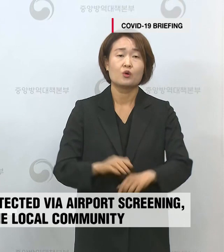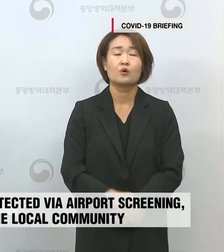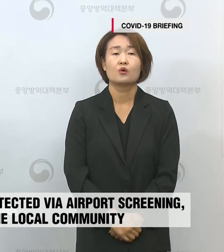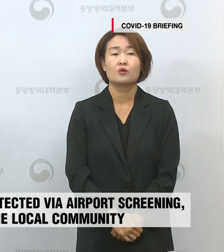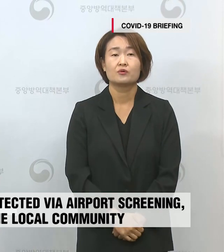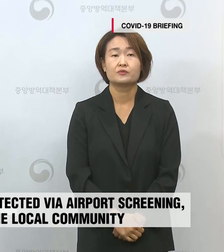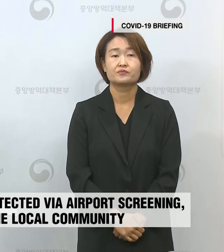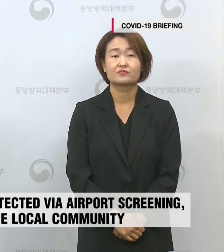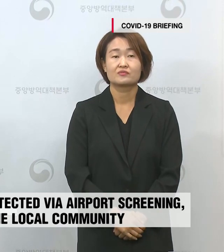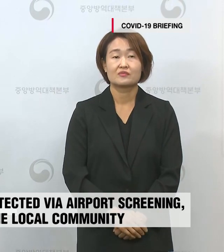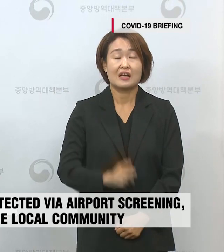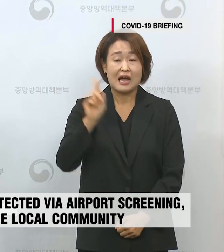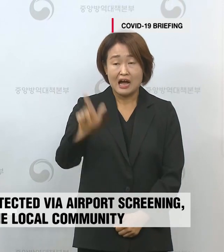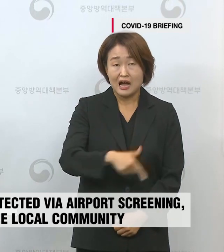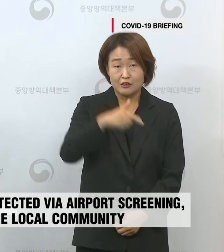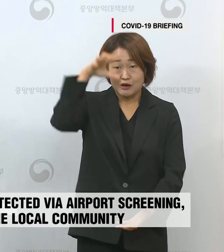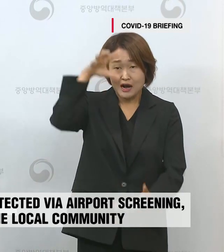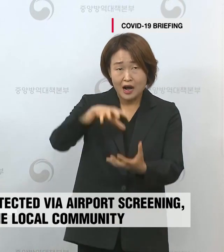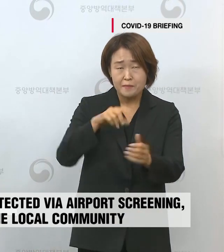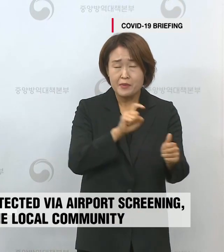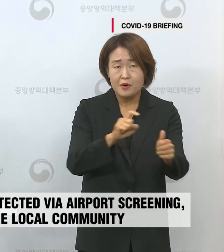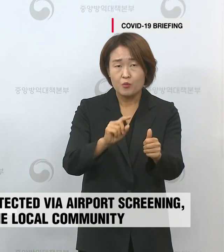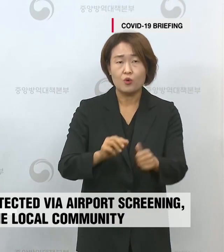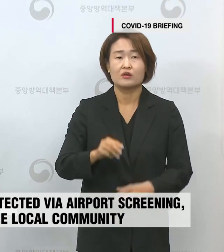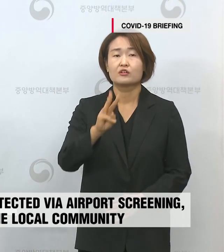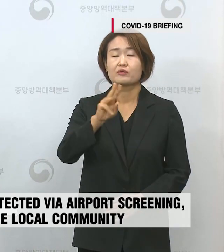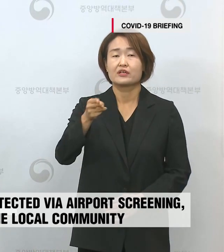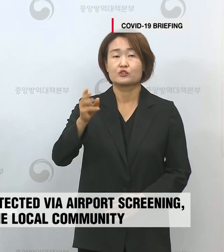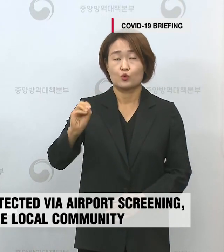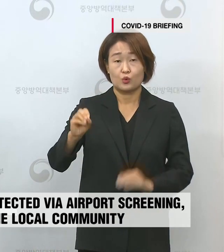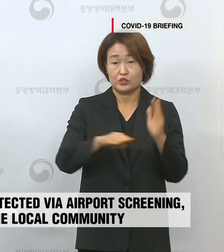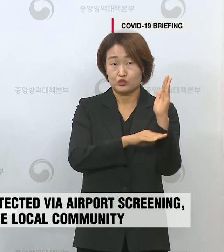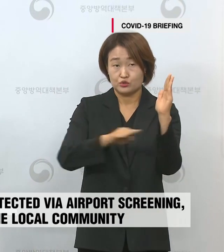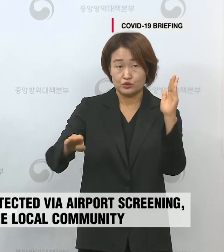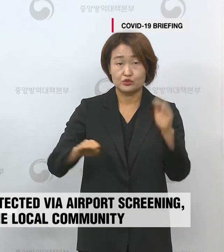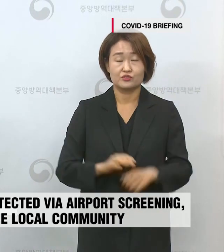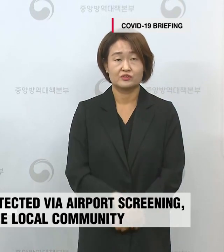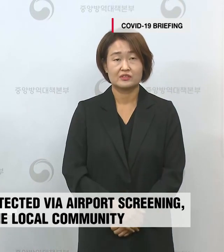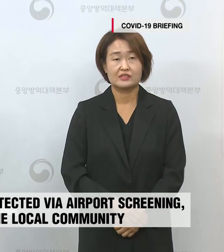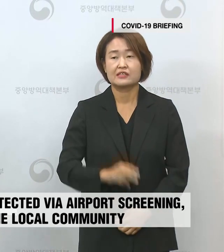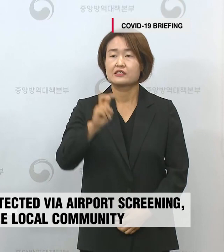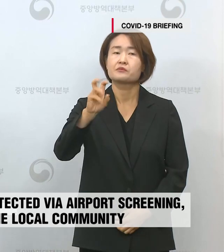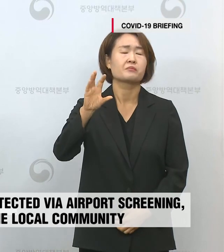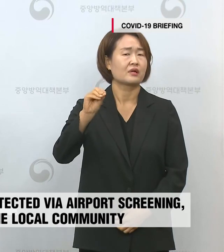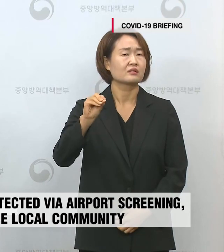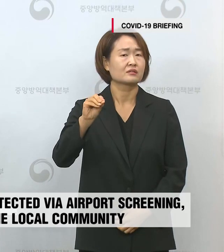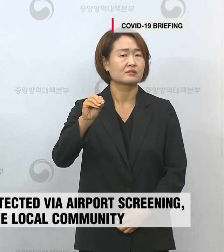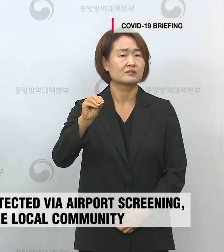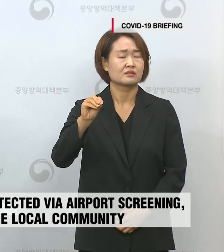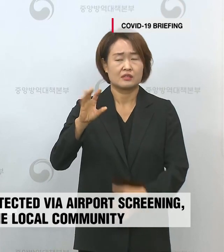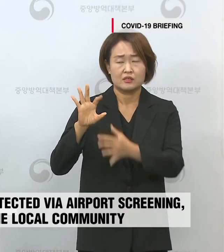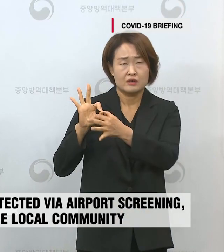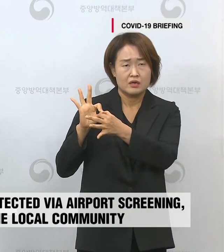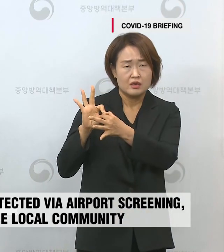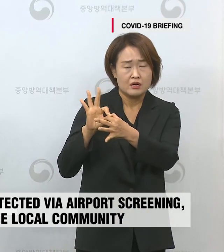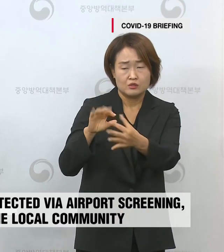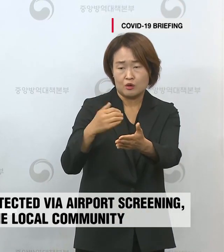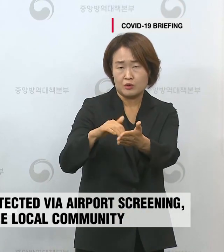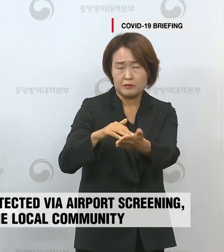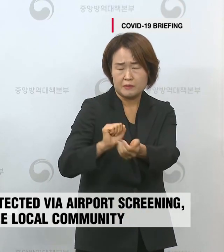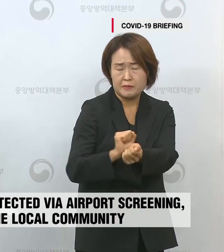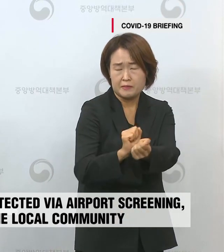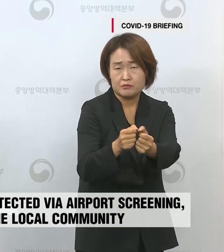globally, we also have a record rise of the on-day increase,